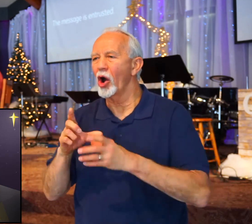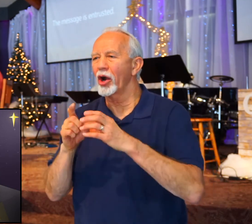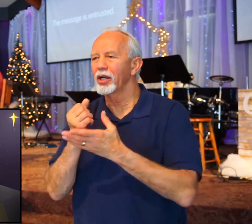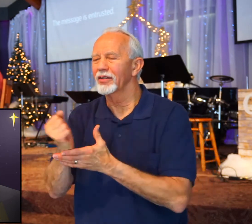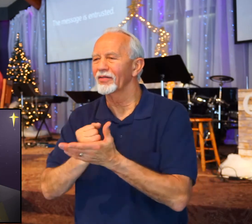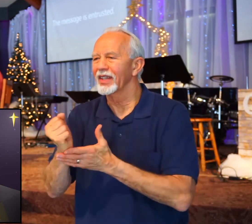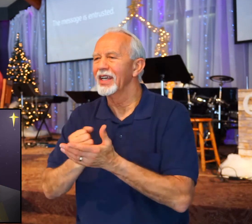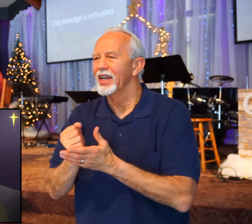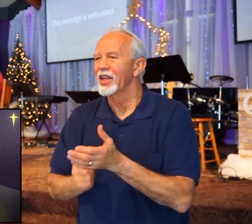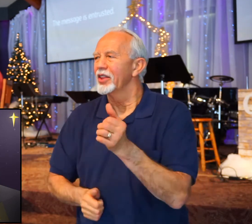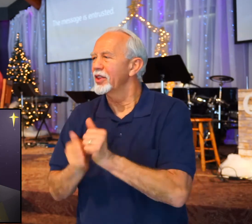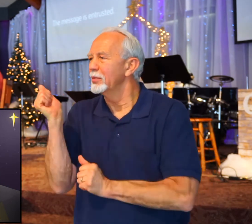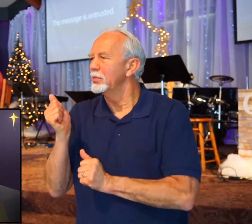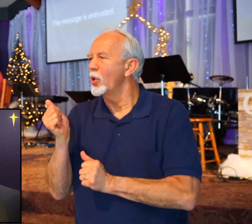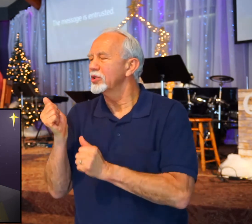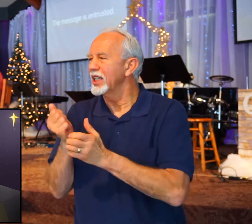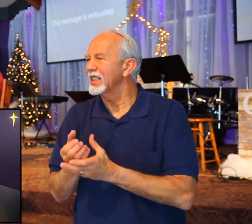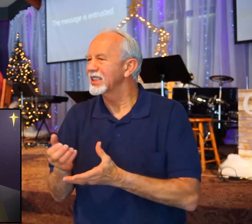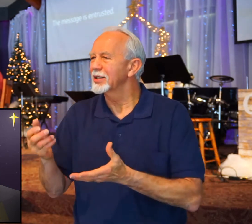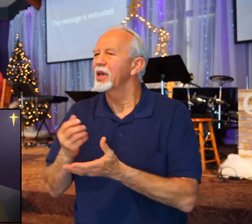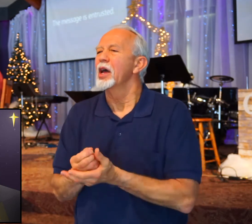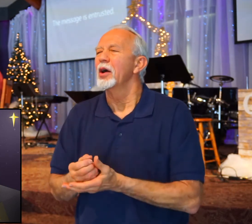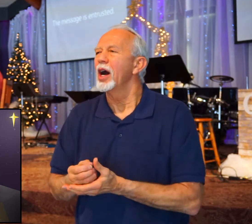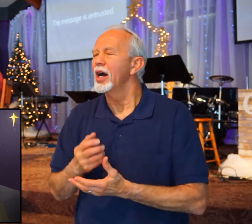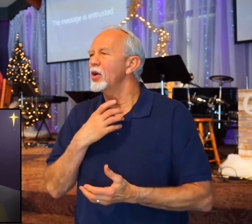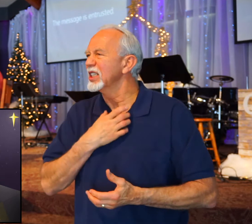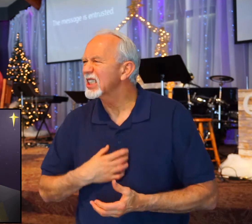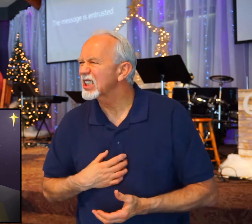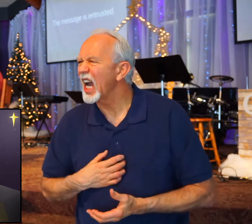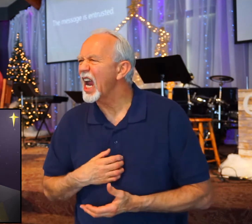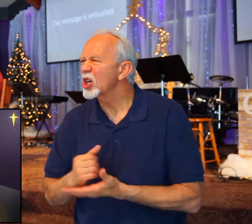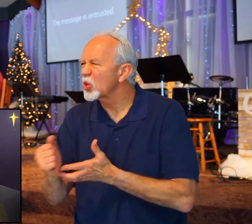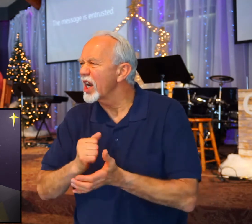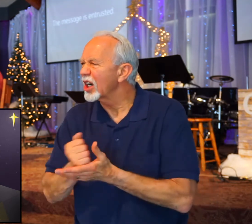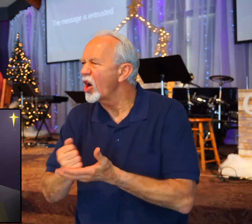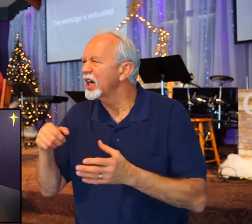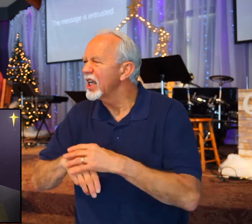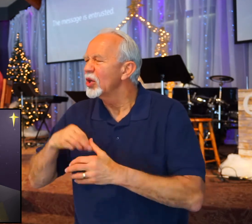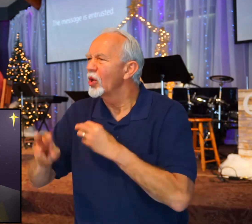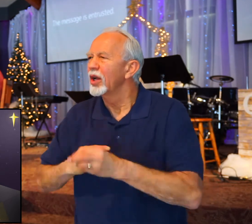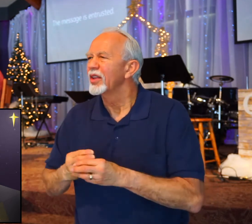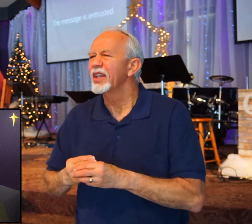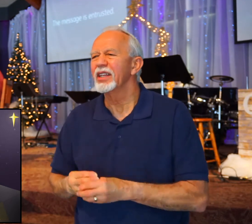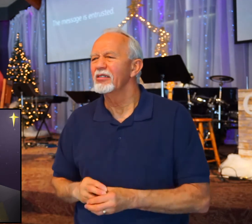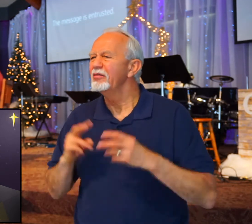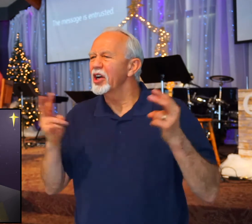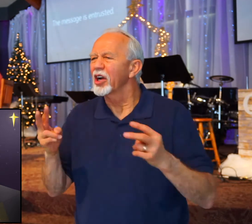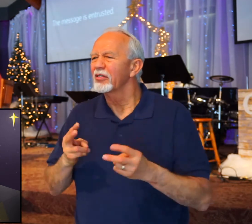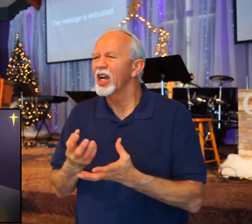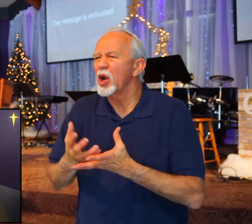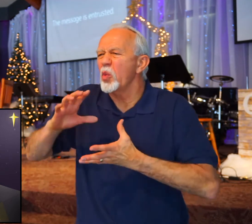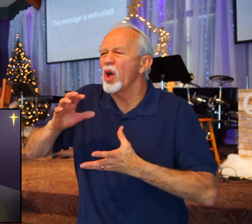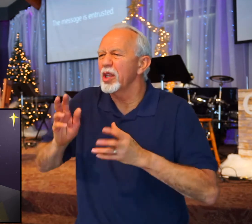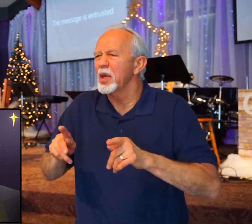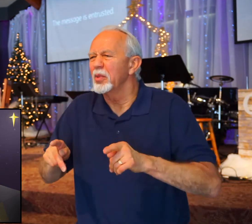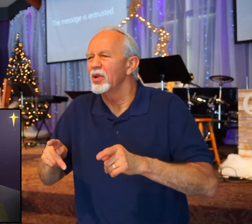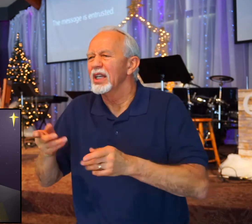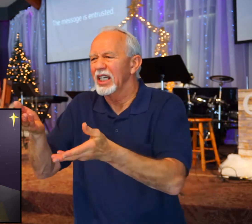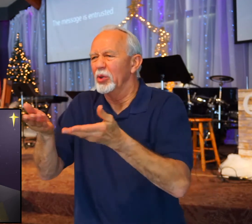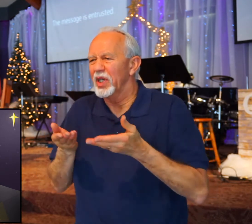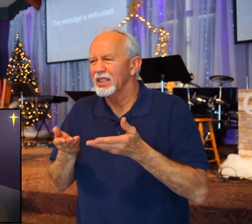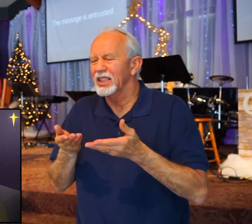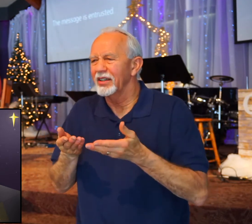exclusive credit card in the world, one that only the uber wealthy get. in Christ. You are made